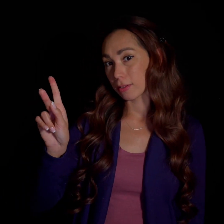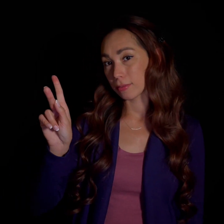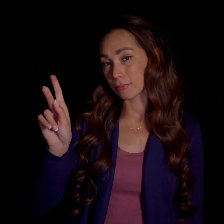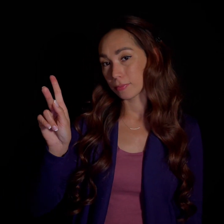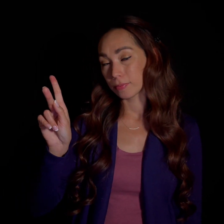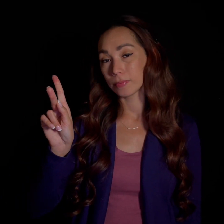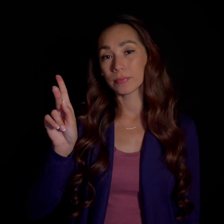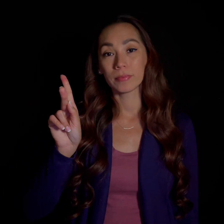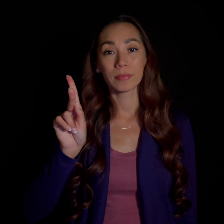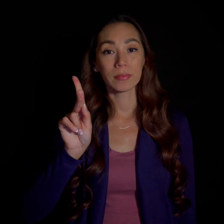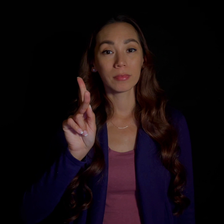K,